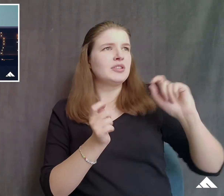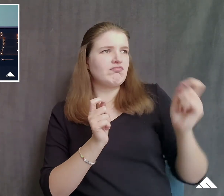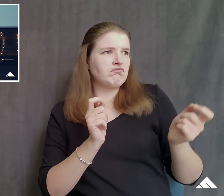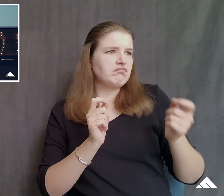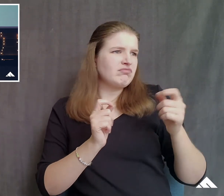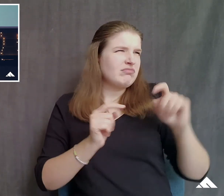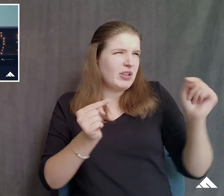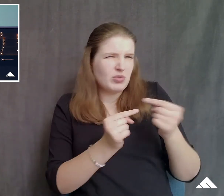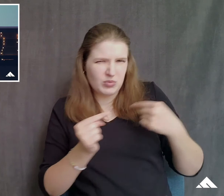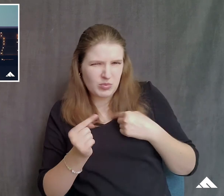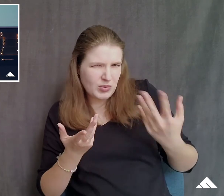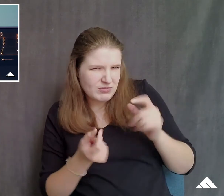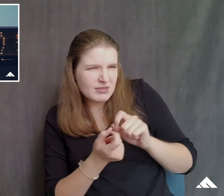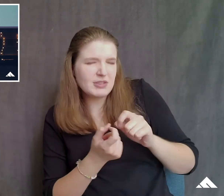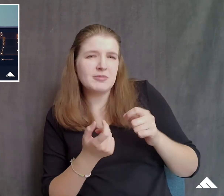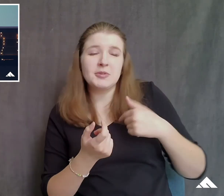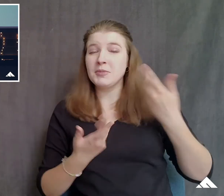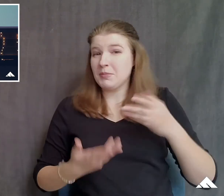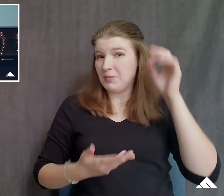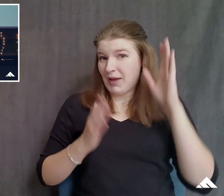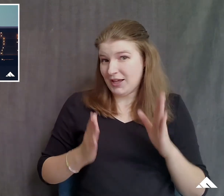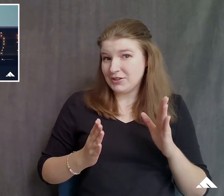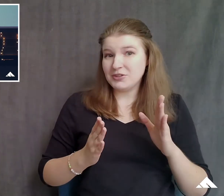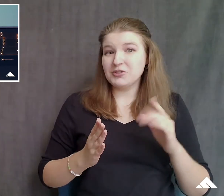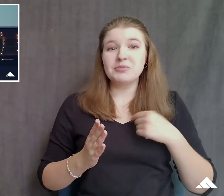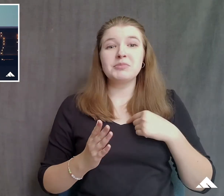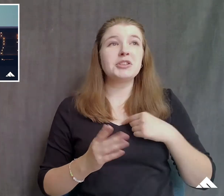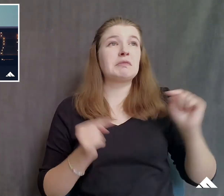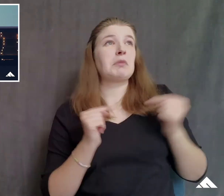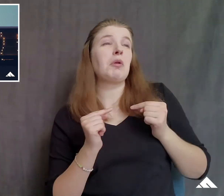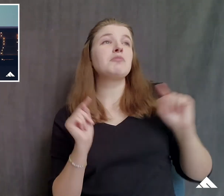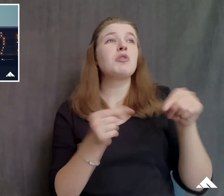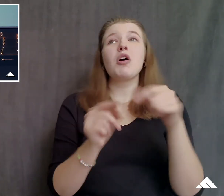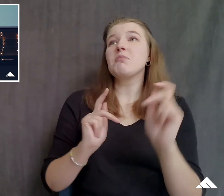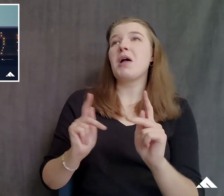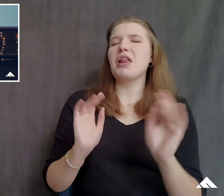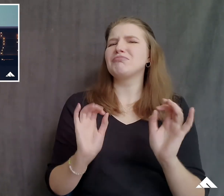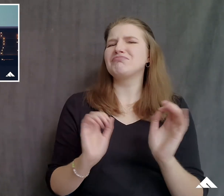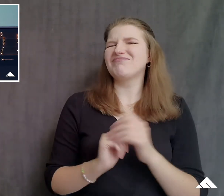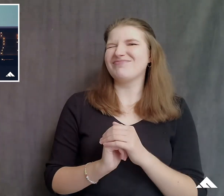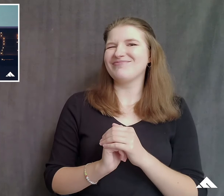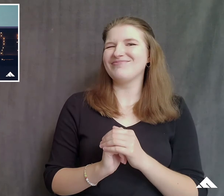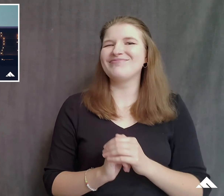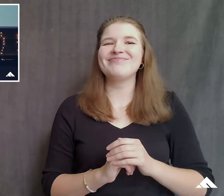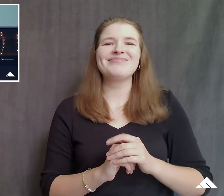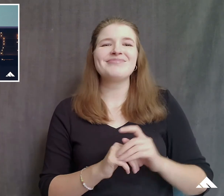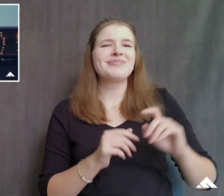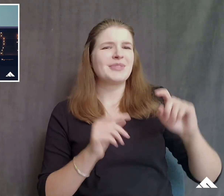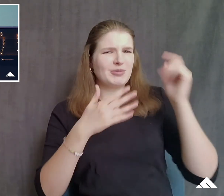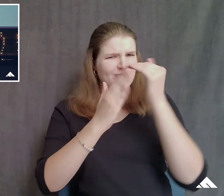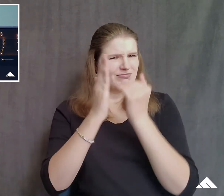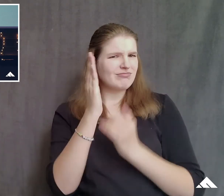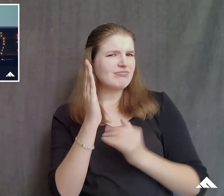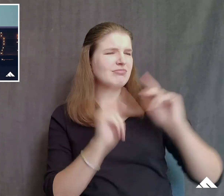I certainly don't have any of that, but you know, you can start making a list of the ways that you've been wounded by things people said to you or